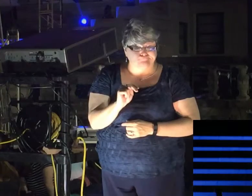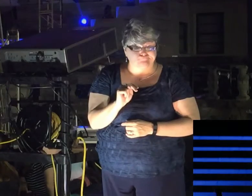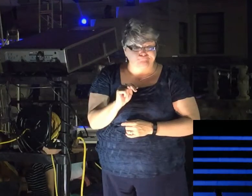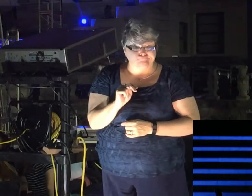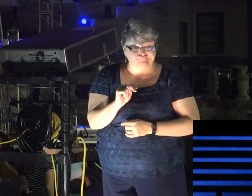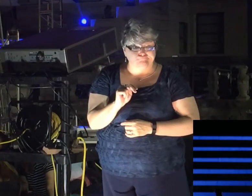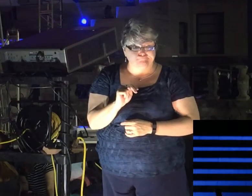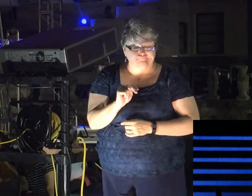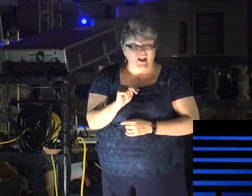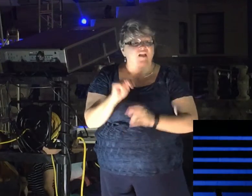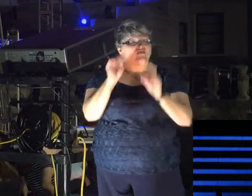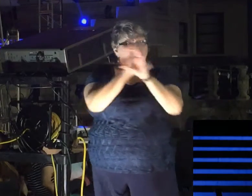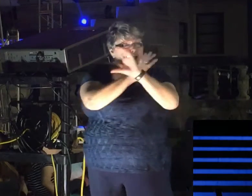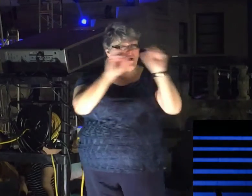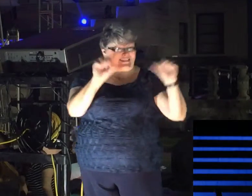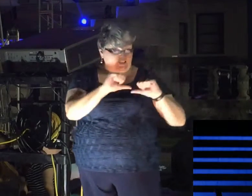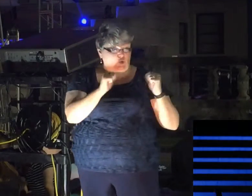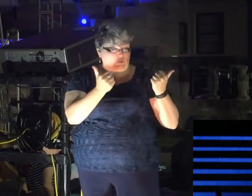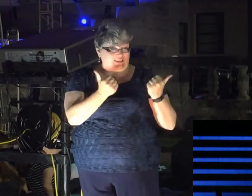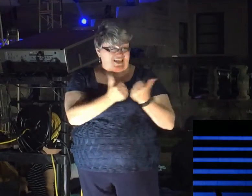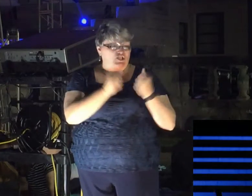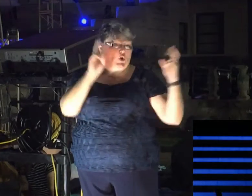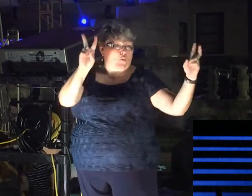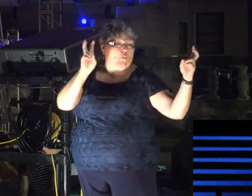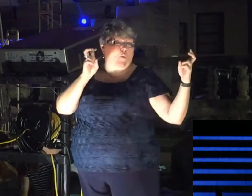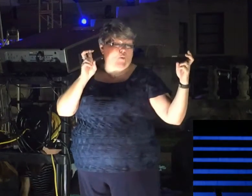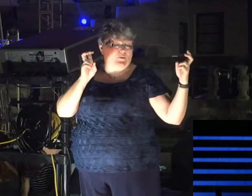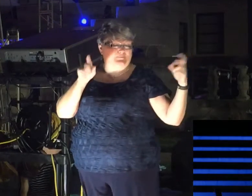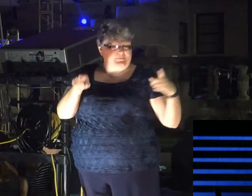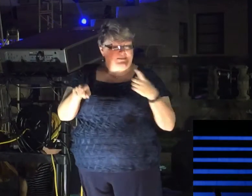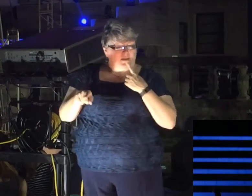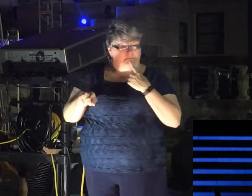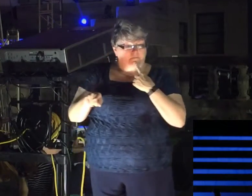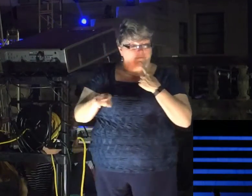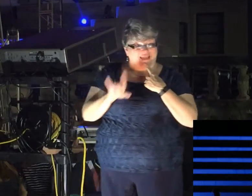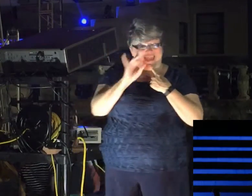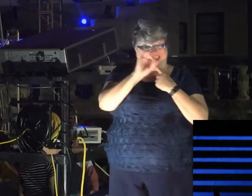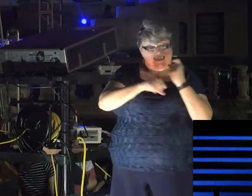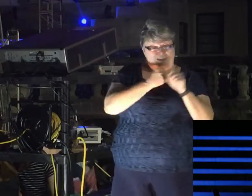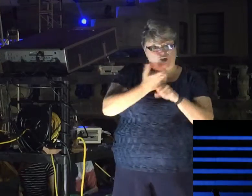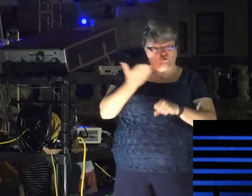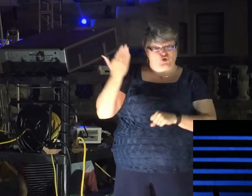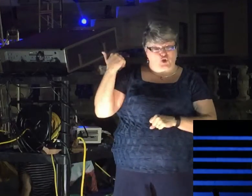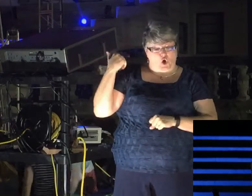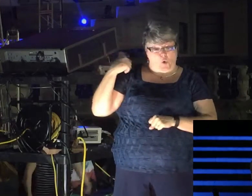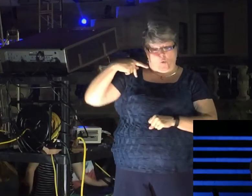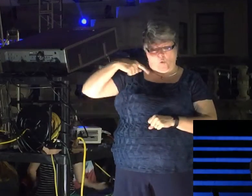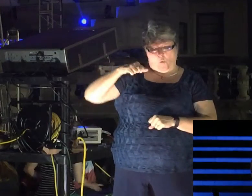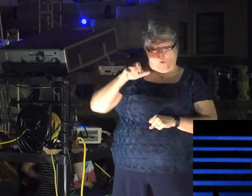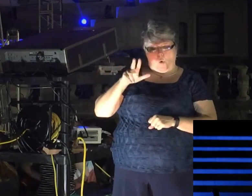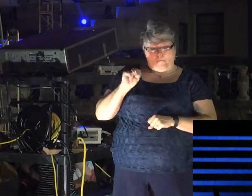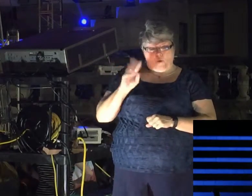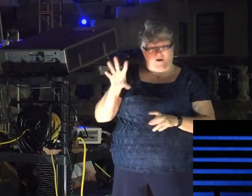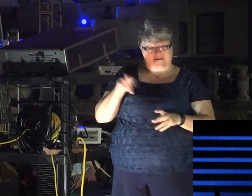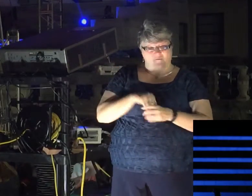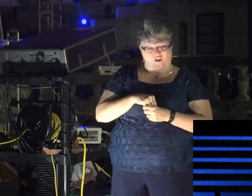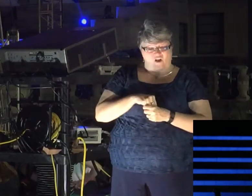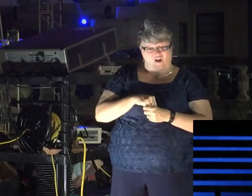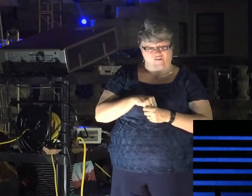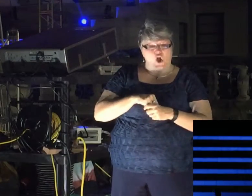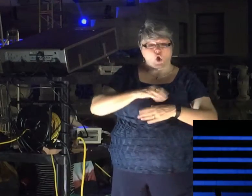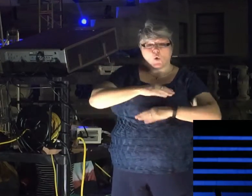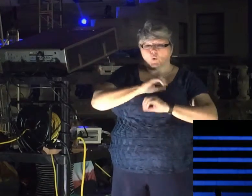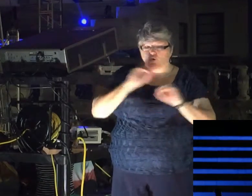pornography. The president of the association was quoted saying, 8 years ago,